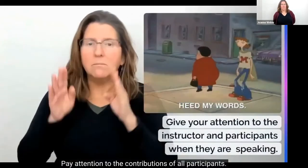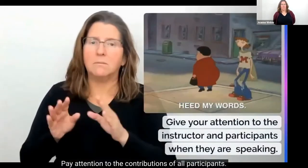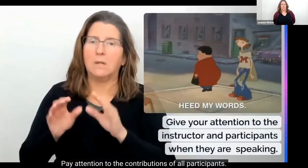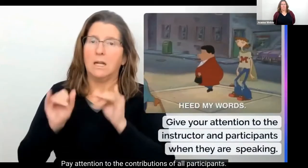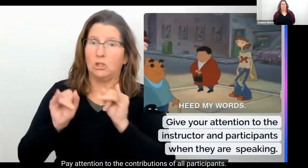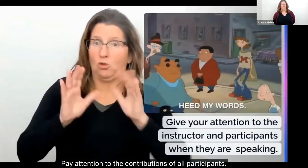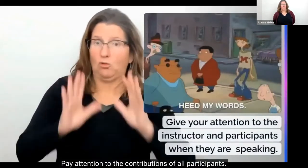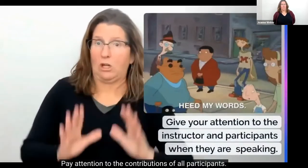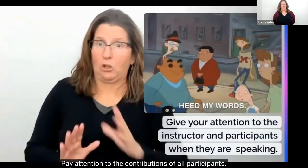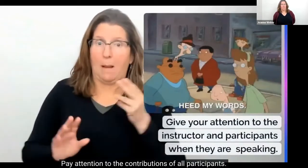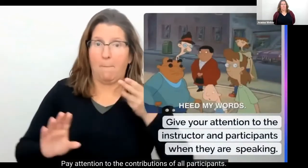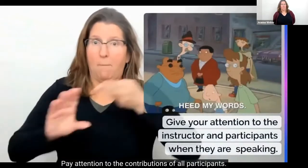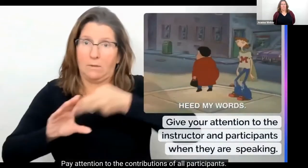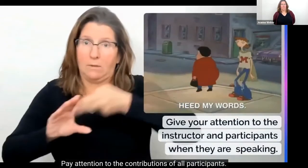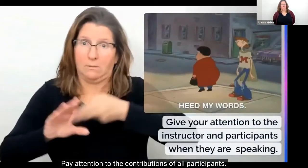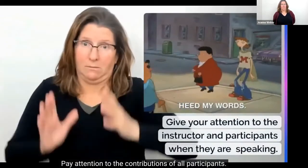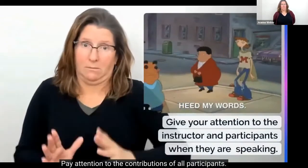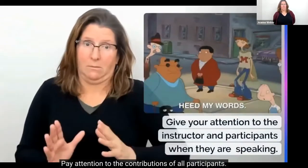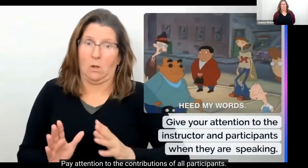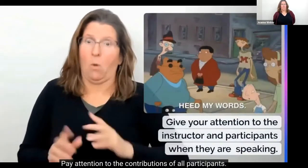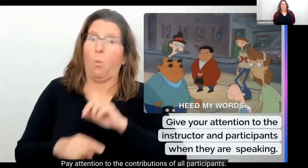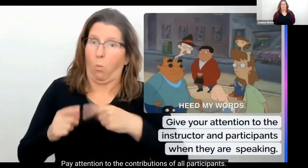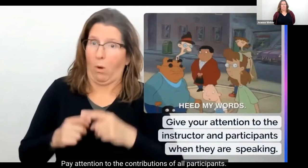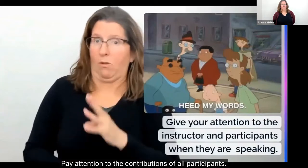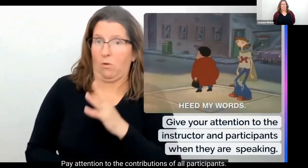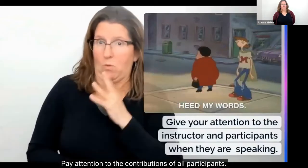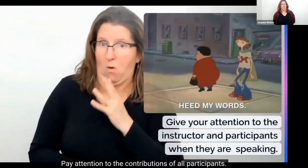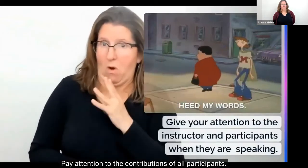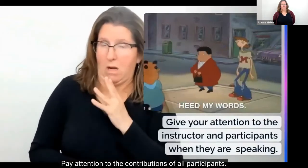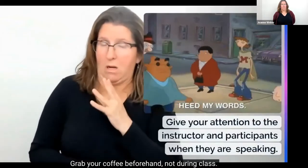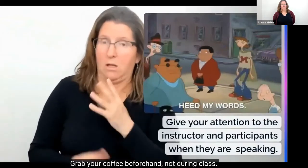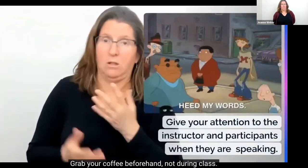Pay attention to the contributions of all participants.